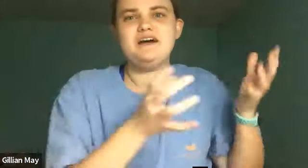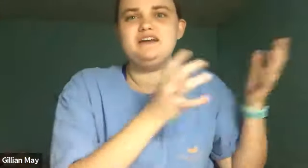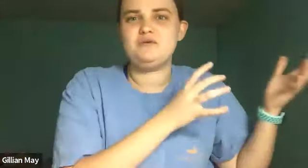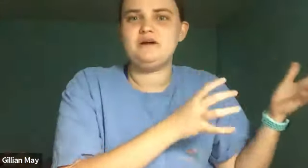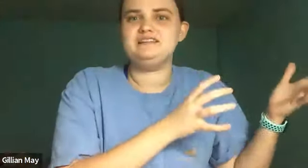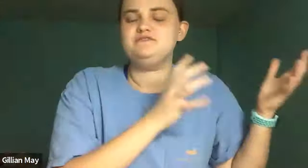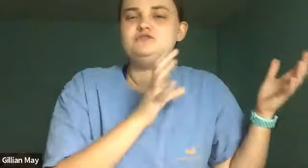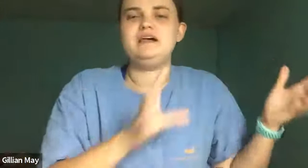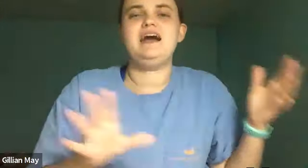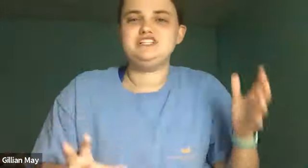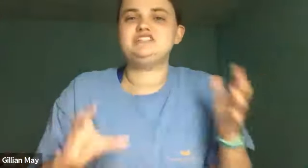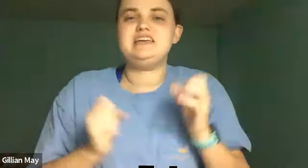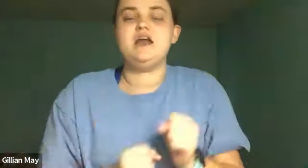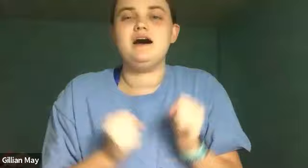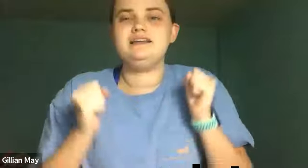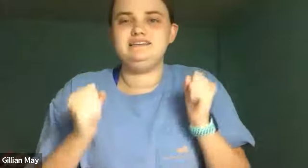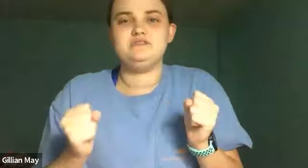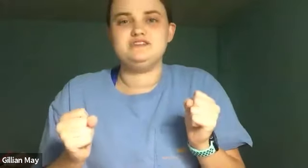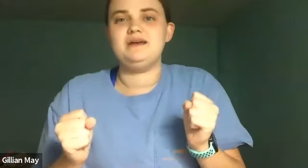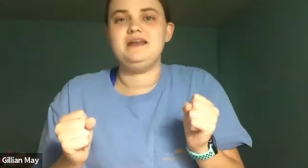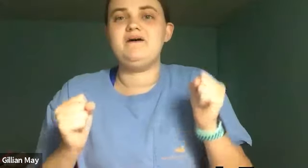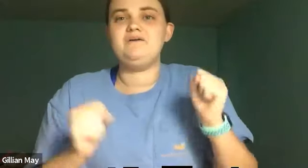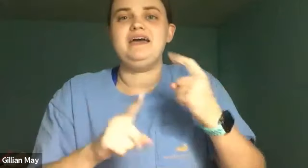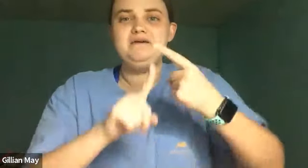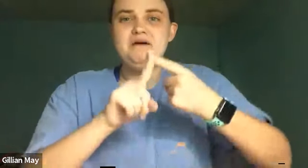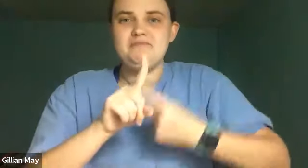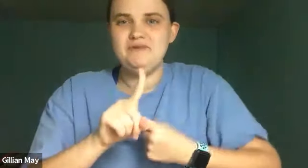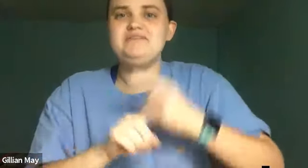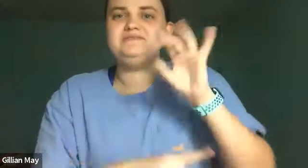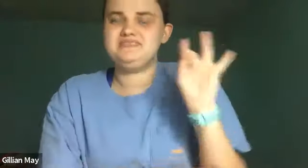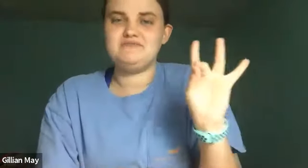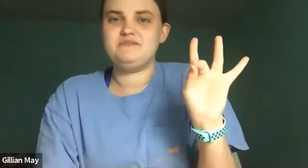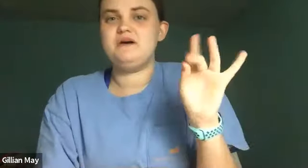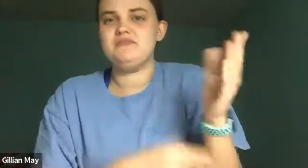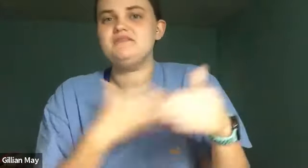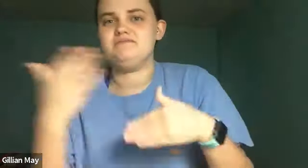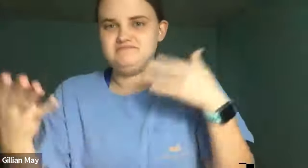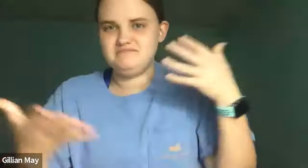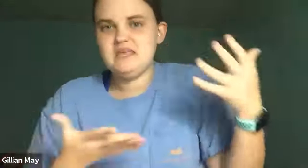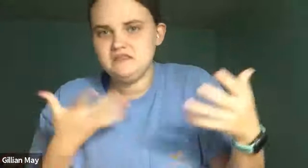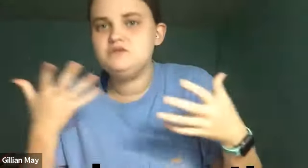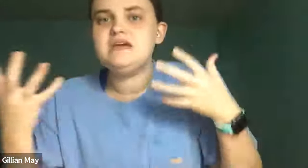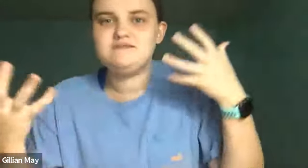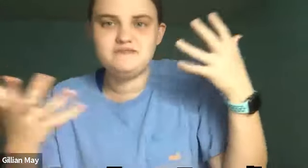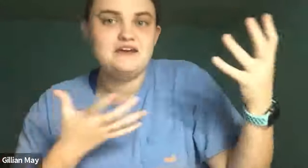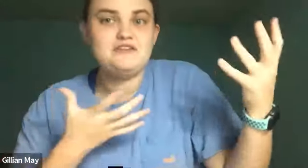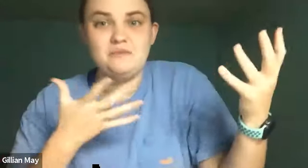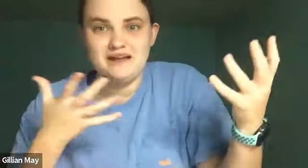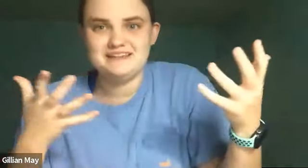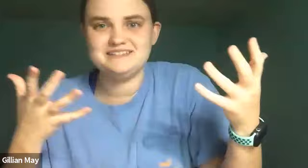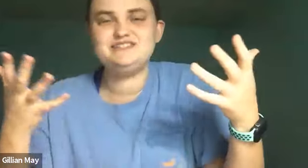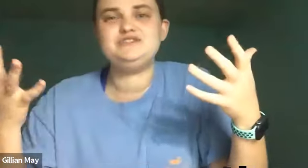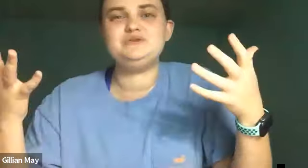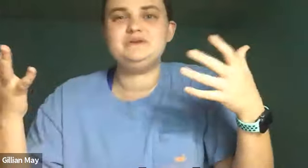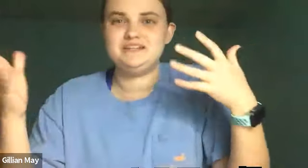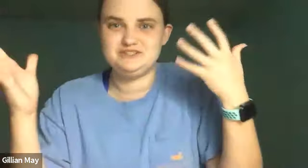find other ways. If you're like, I just cannot do this right now. Okay, 7th month. You can find other ways to get your